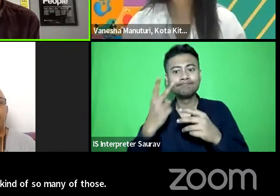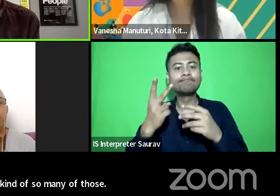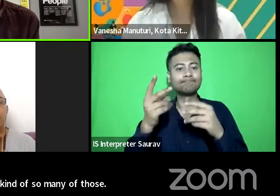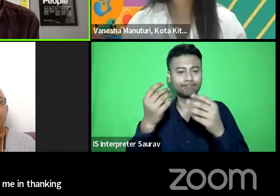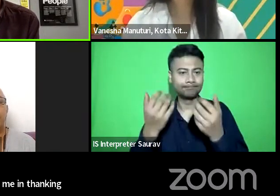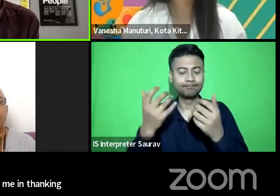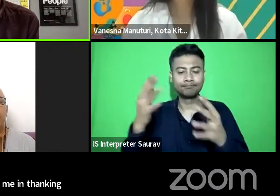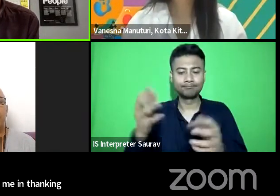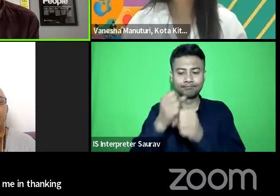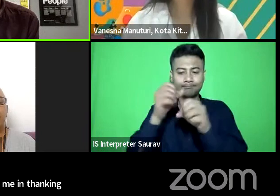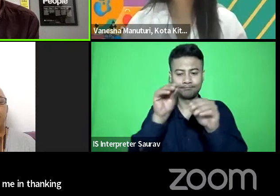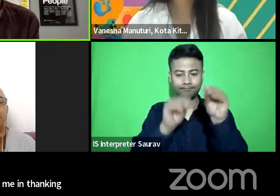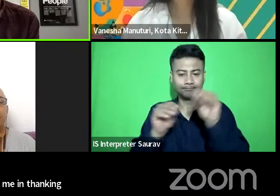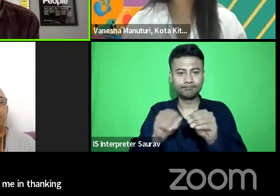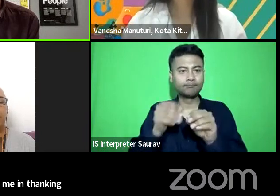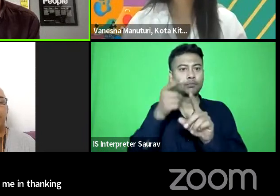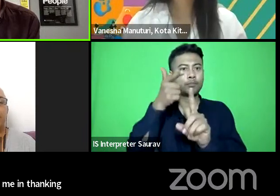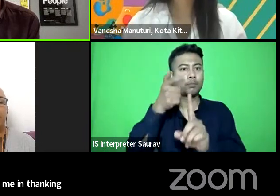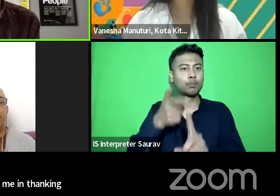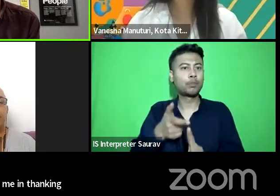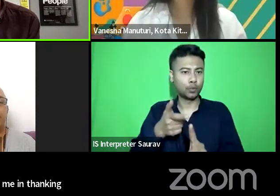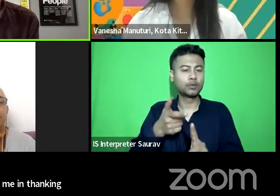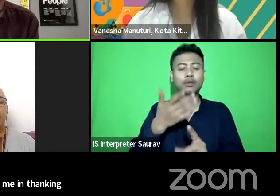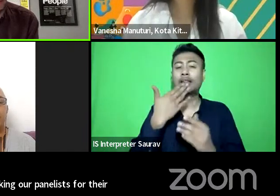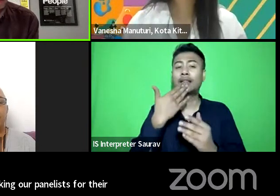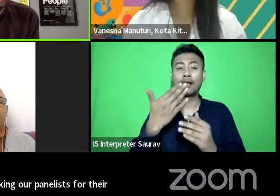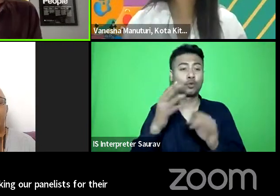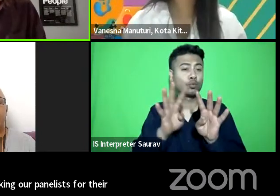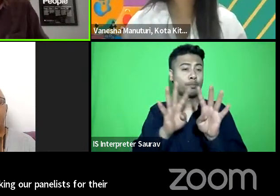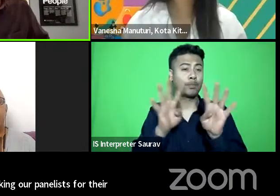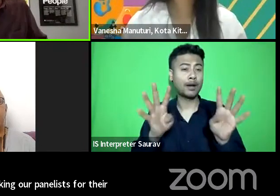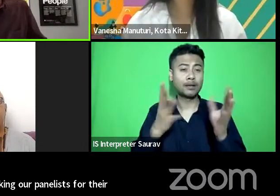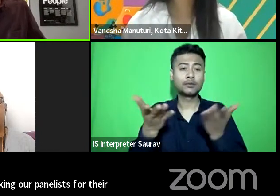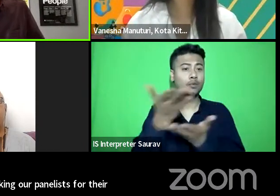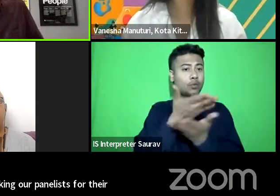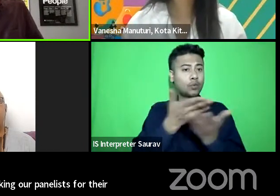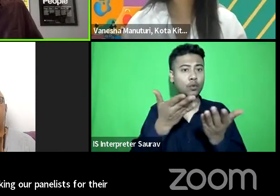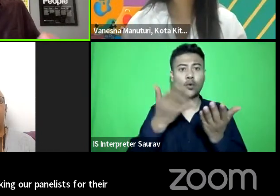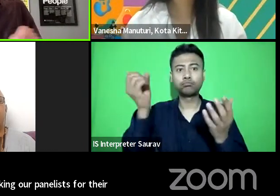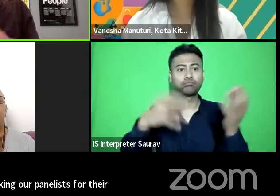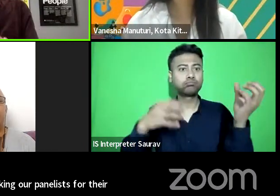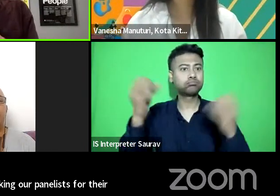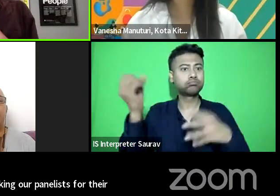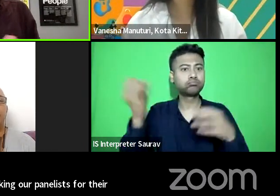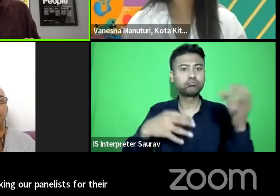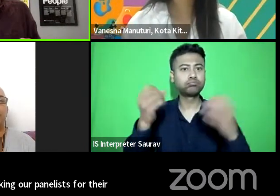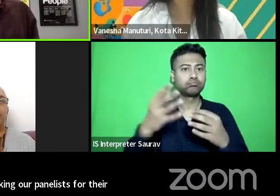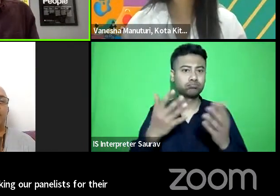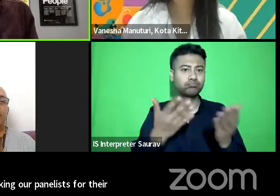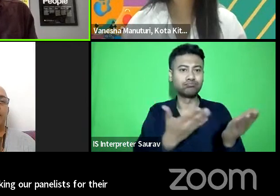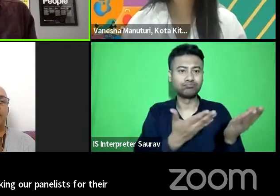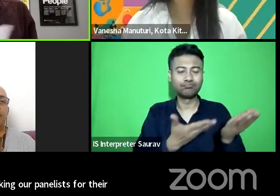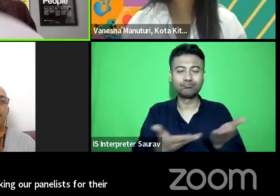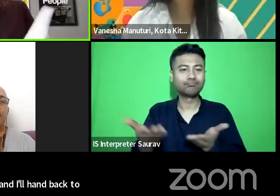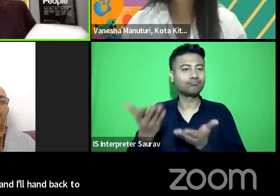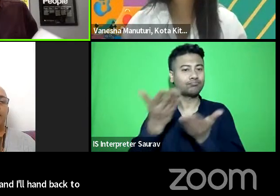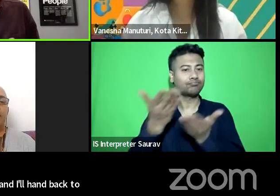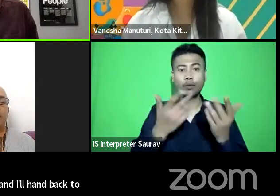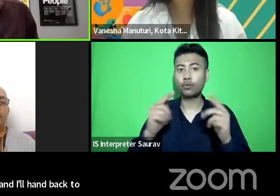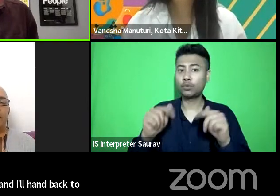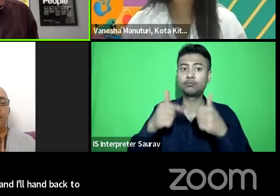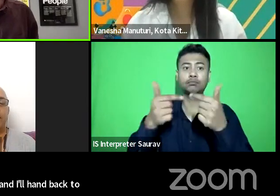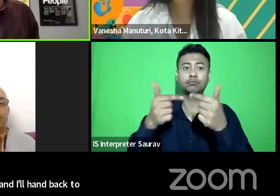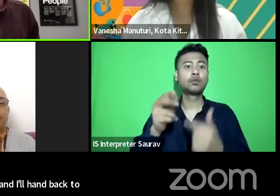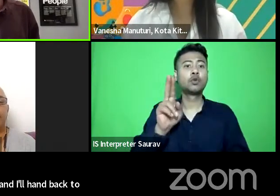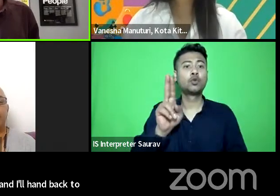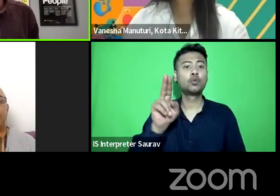our panelists for their contributions today. And I'll hand back to I think our colleagues at UN